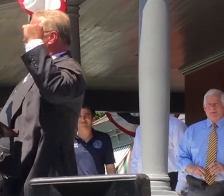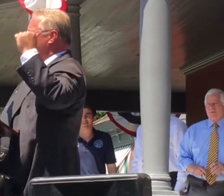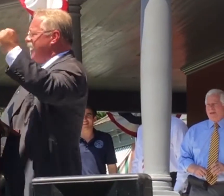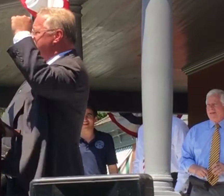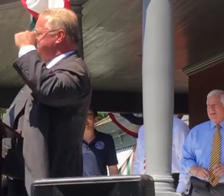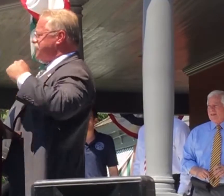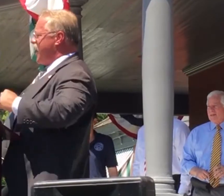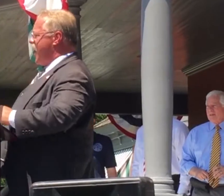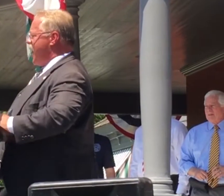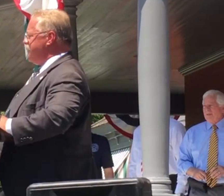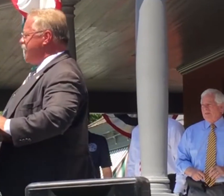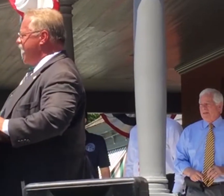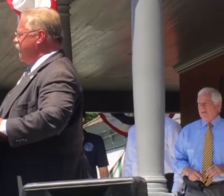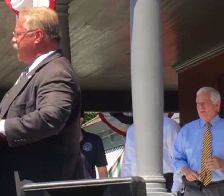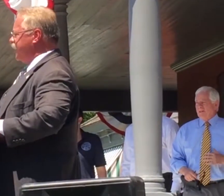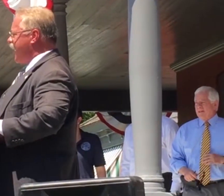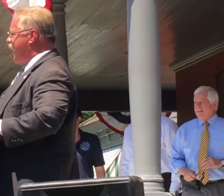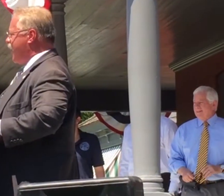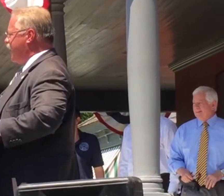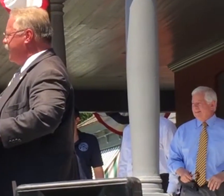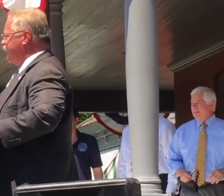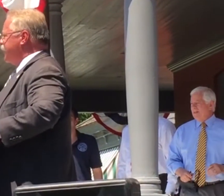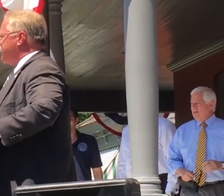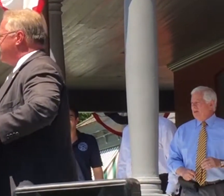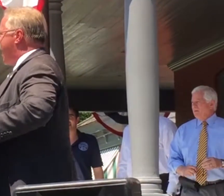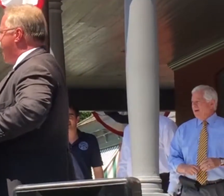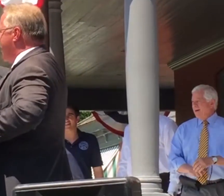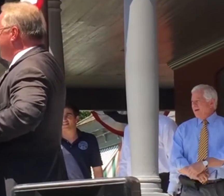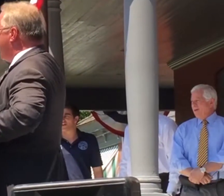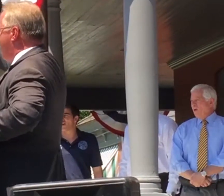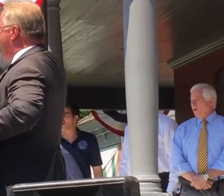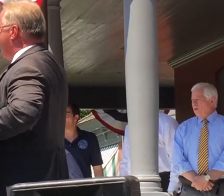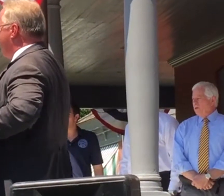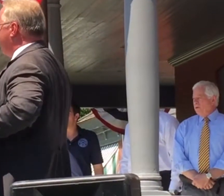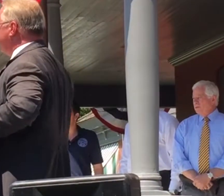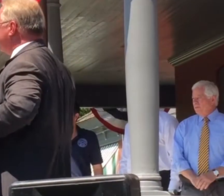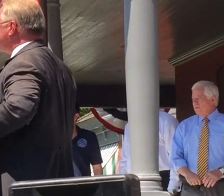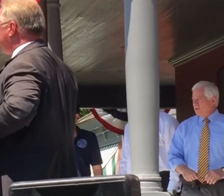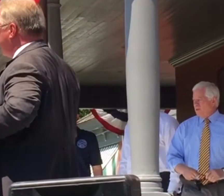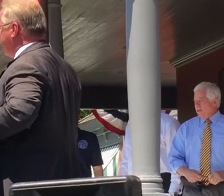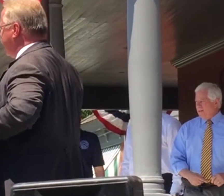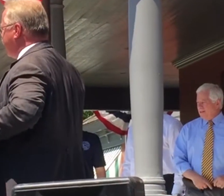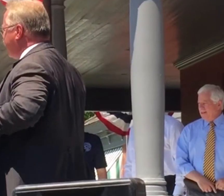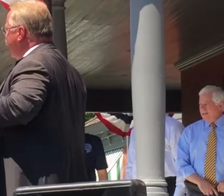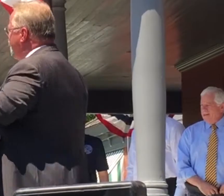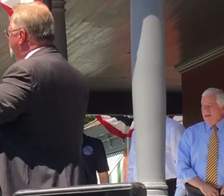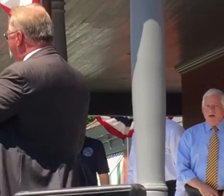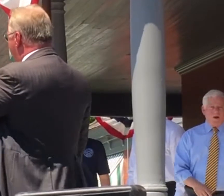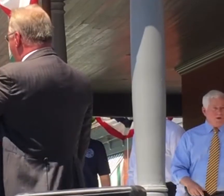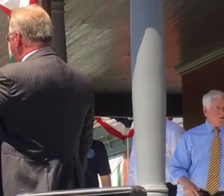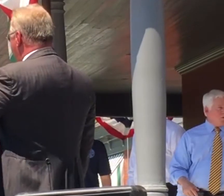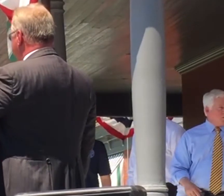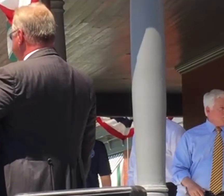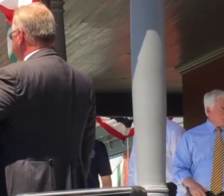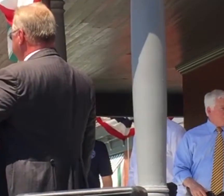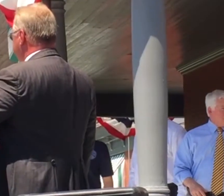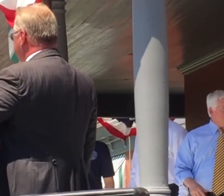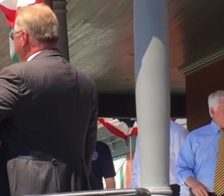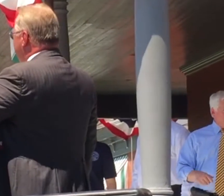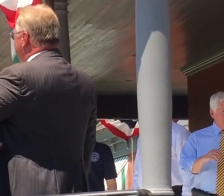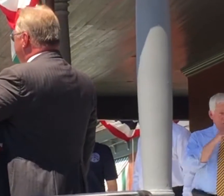God bless America, my home, sweet